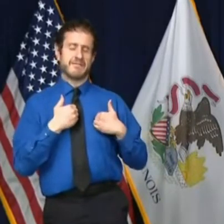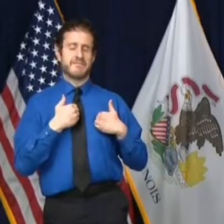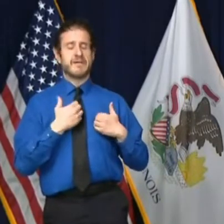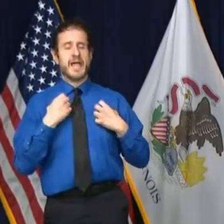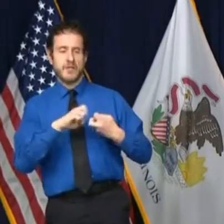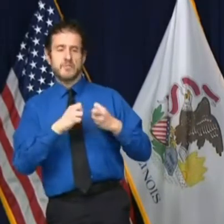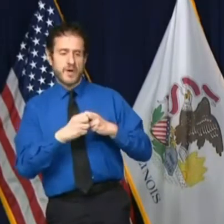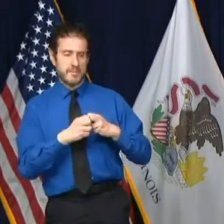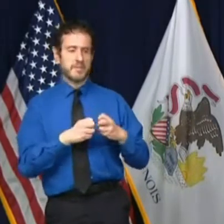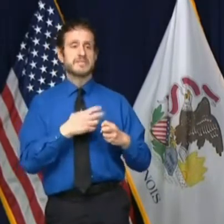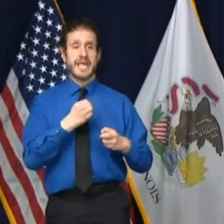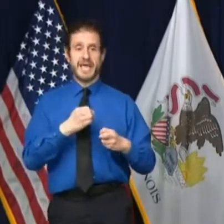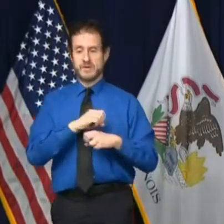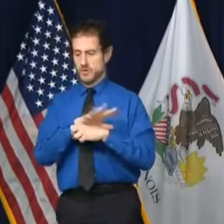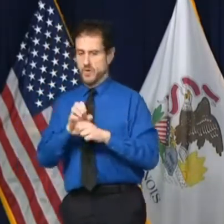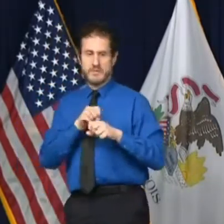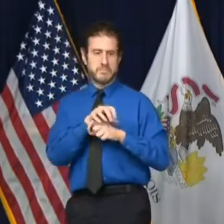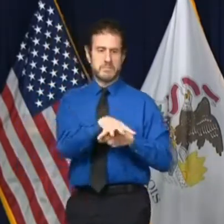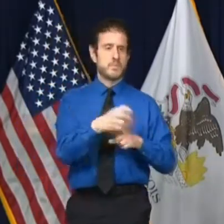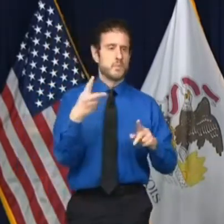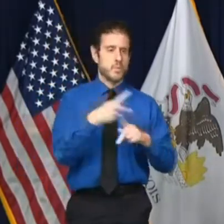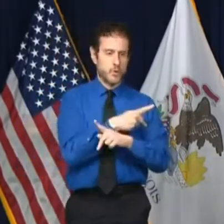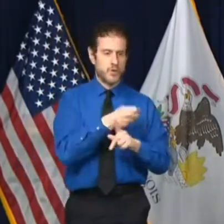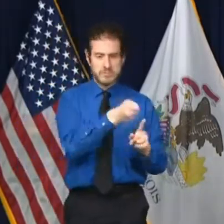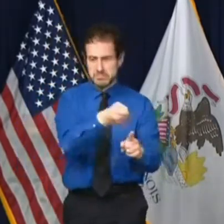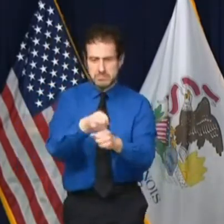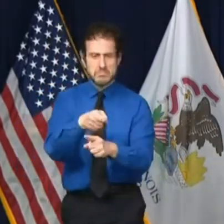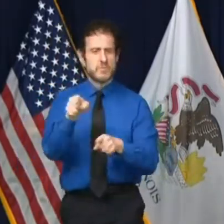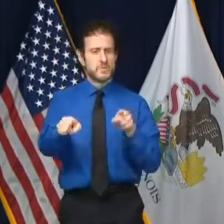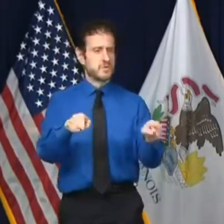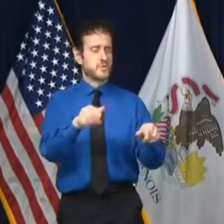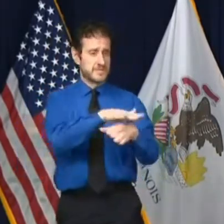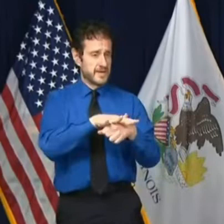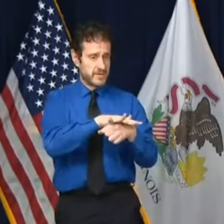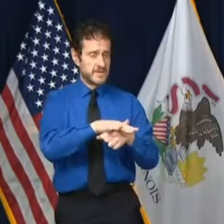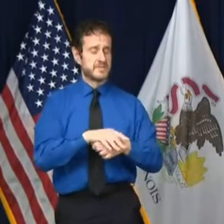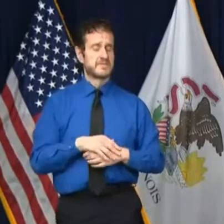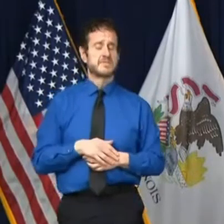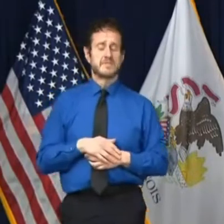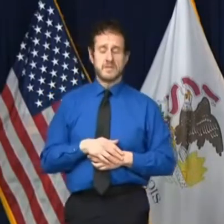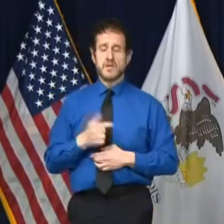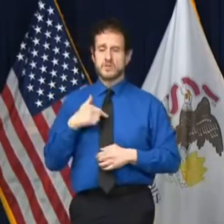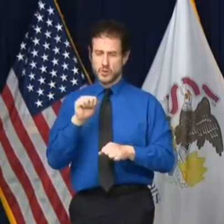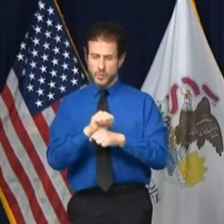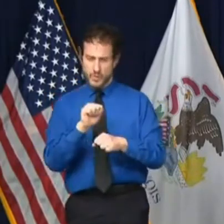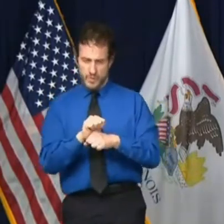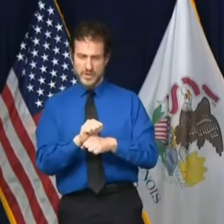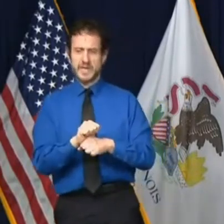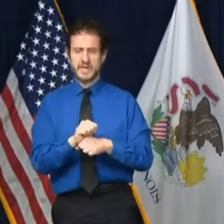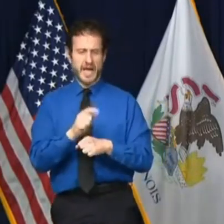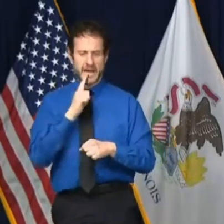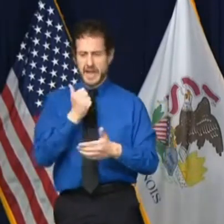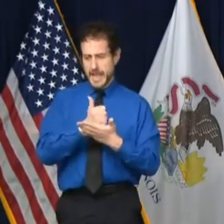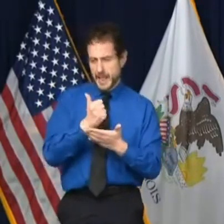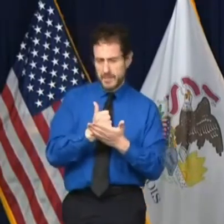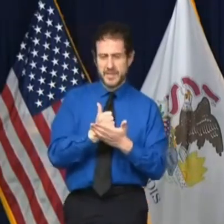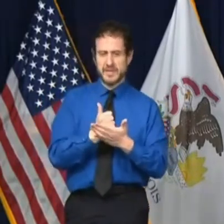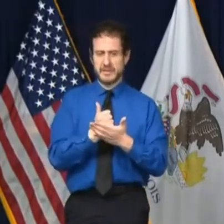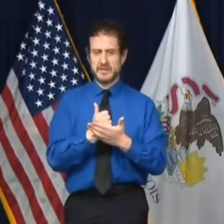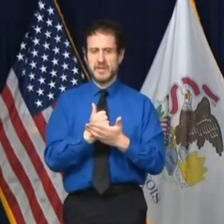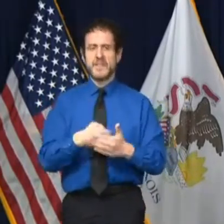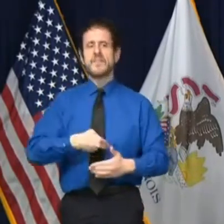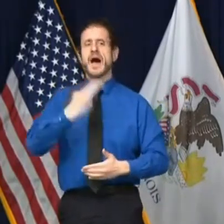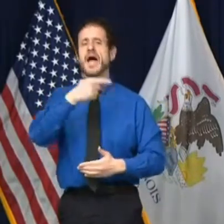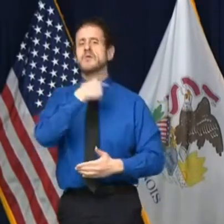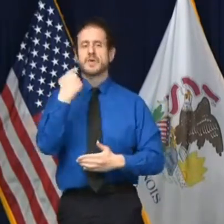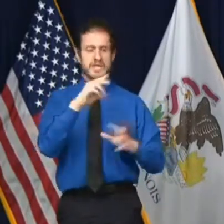of positivity. So we're working on those populations that are most vulnerable even now, and